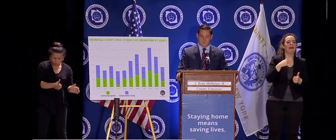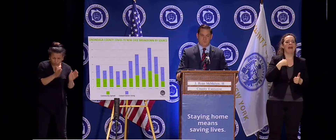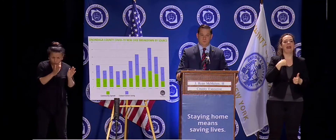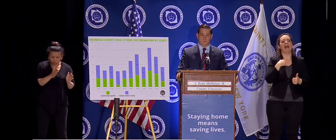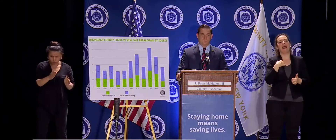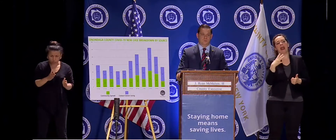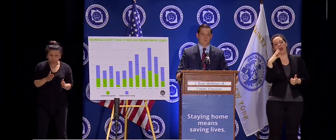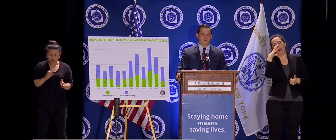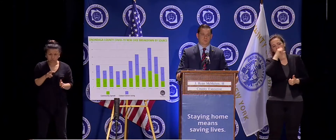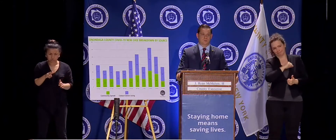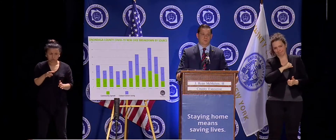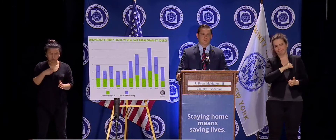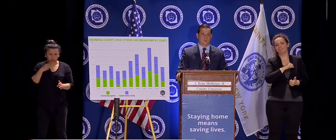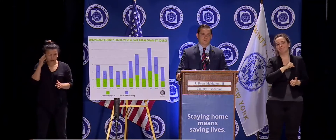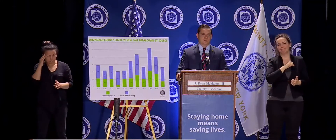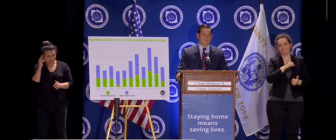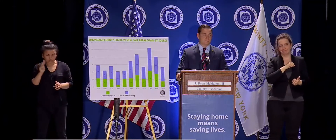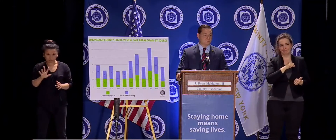Okay.